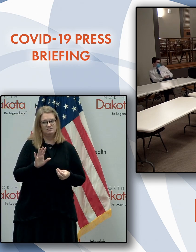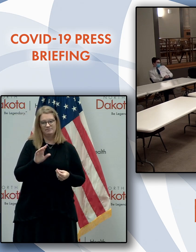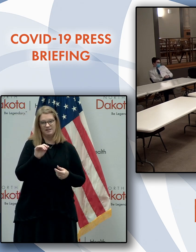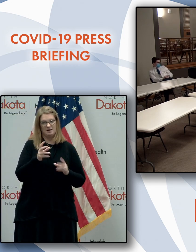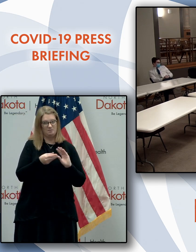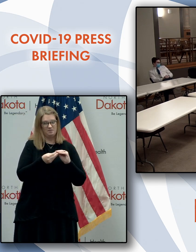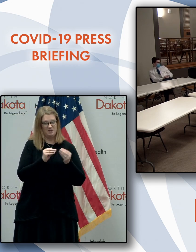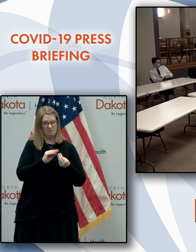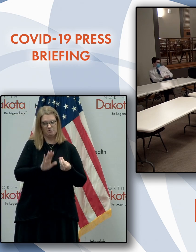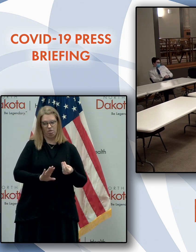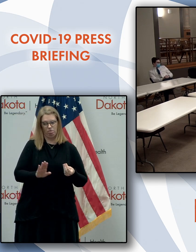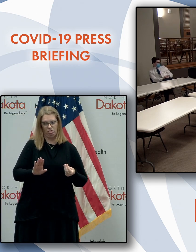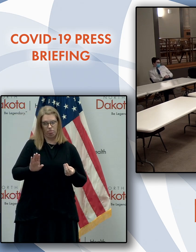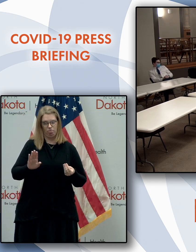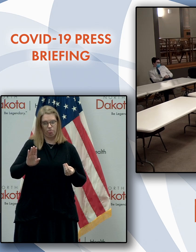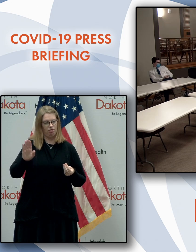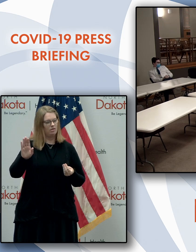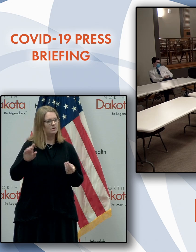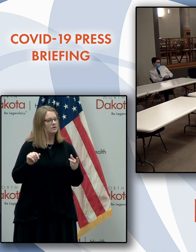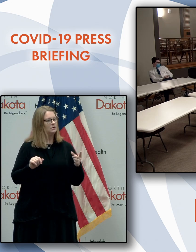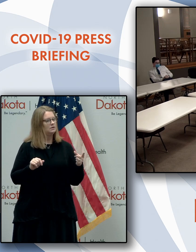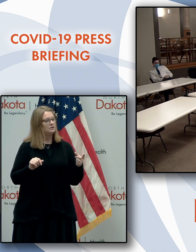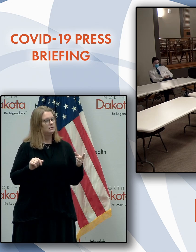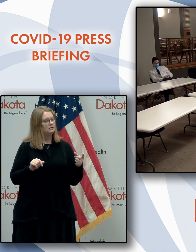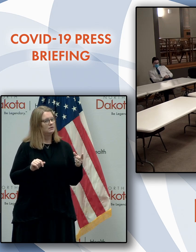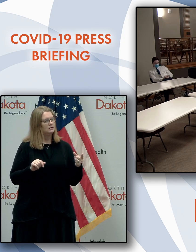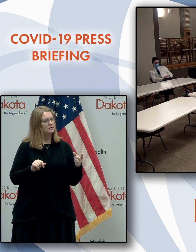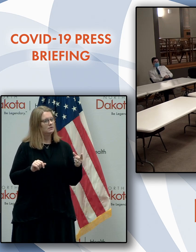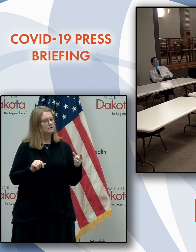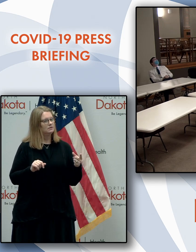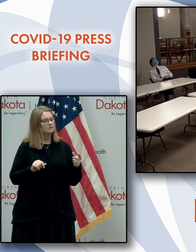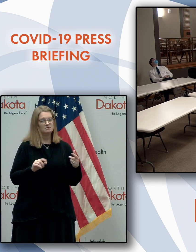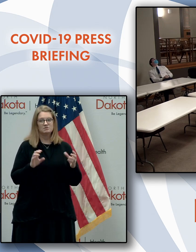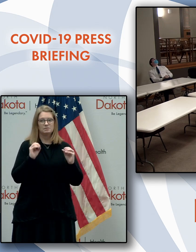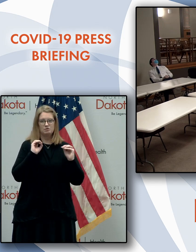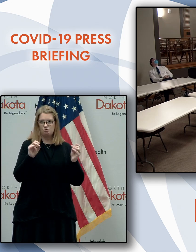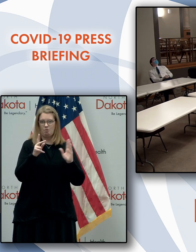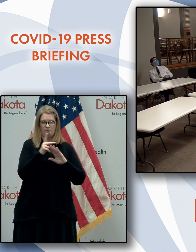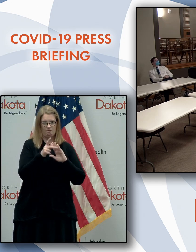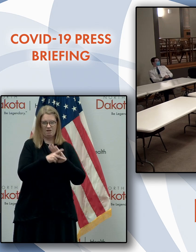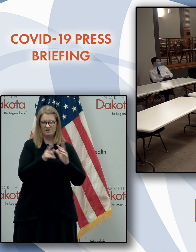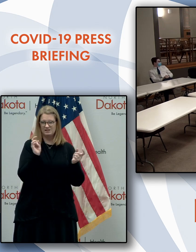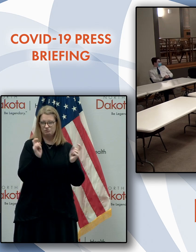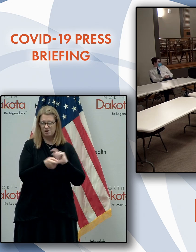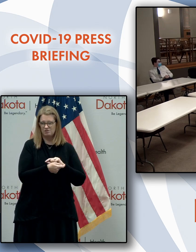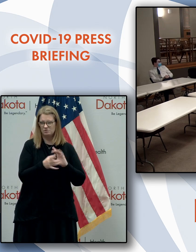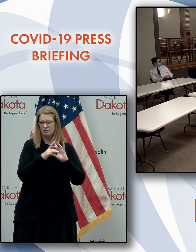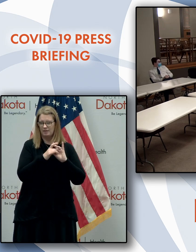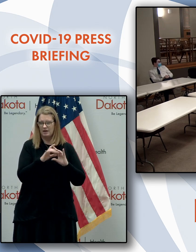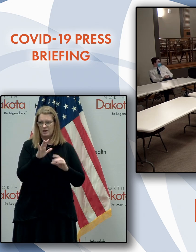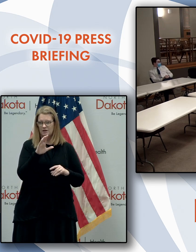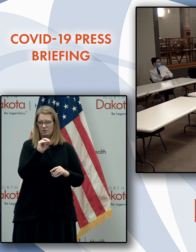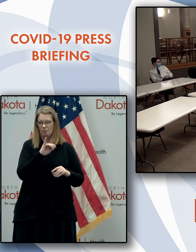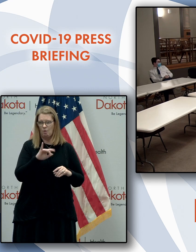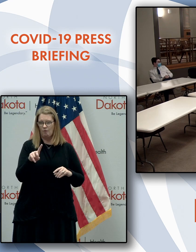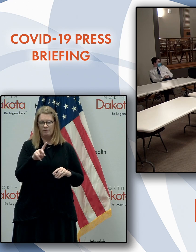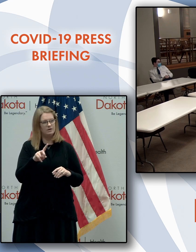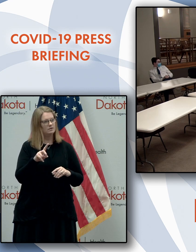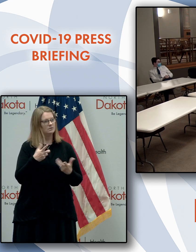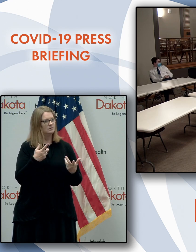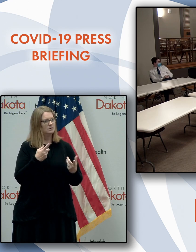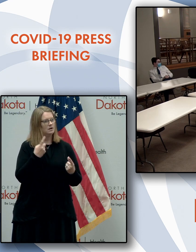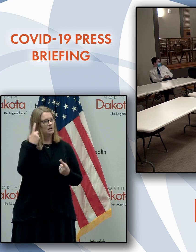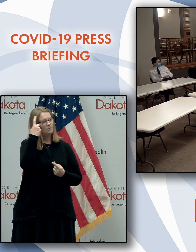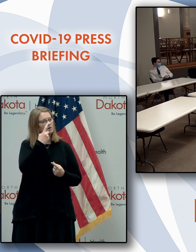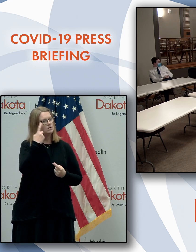COVID. At least it appears that there haven't been any major policy changes as it relates to COVID coming from your administration. I'm